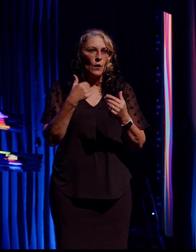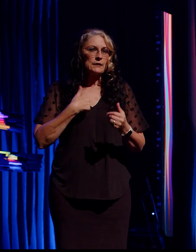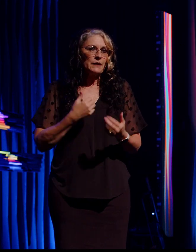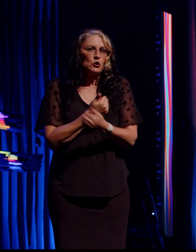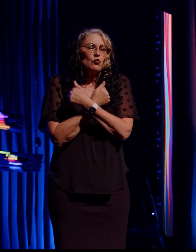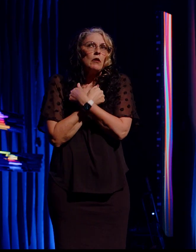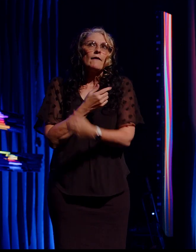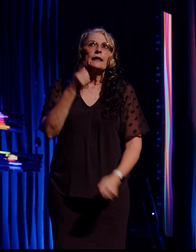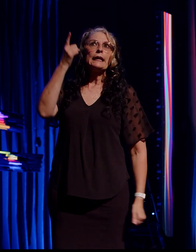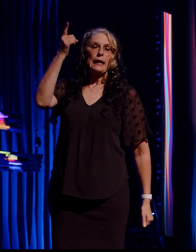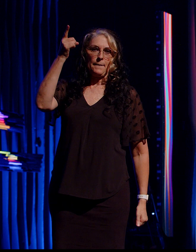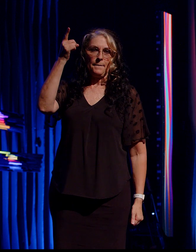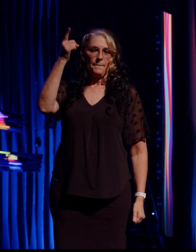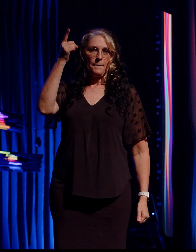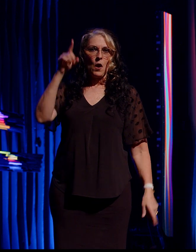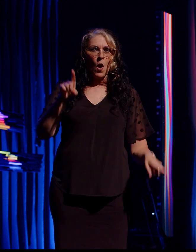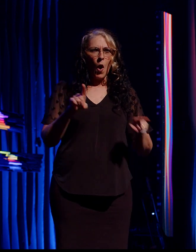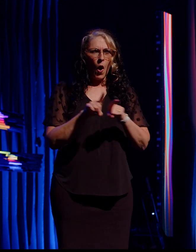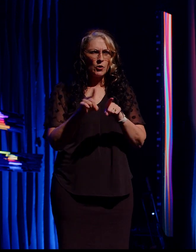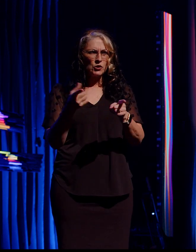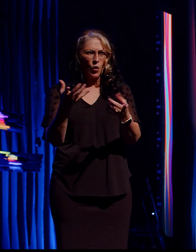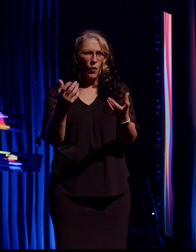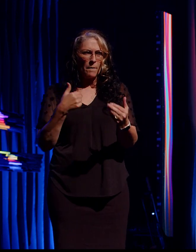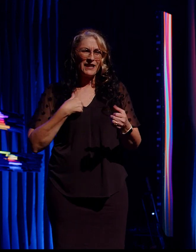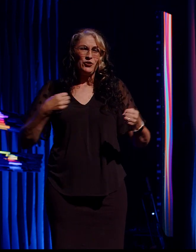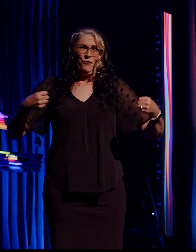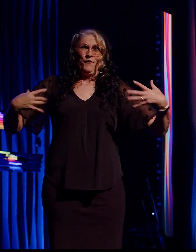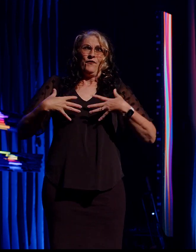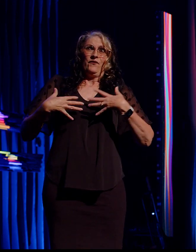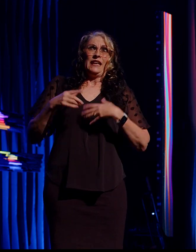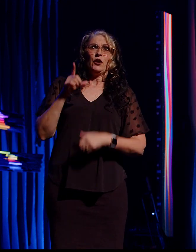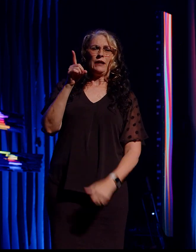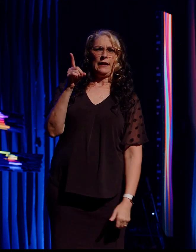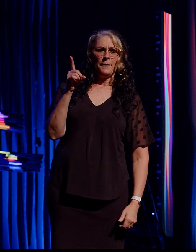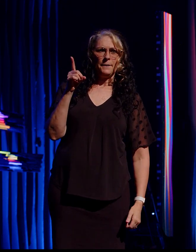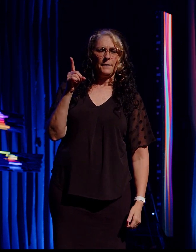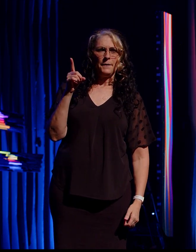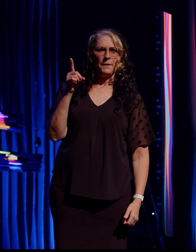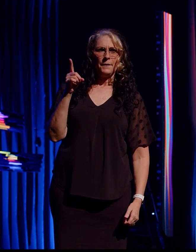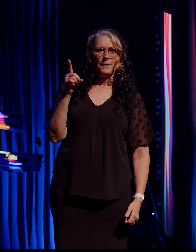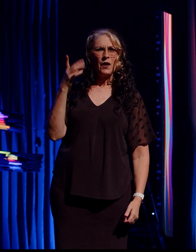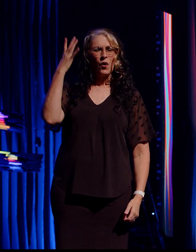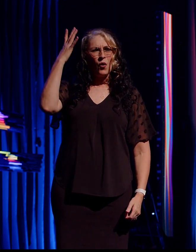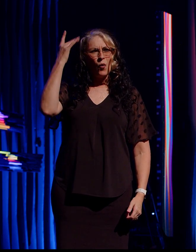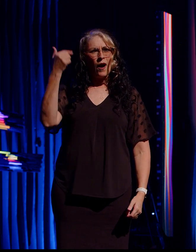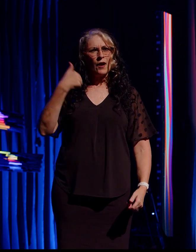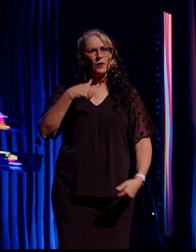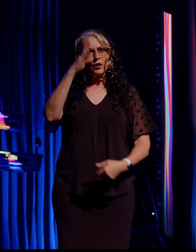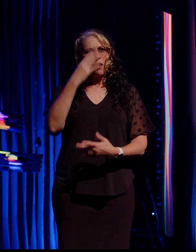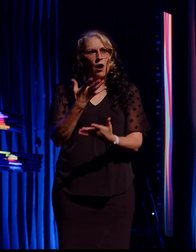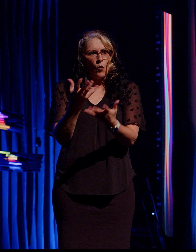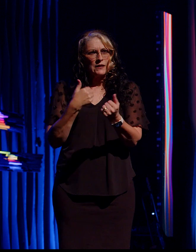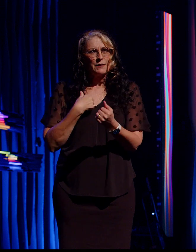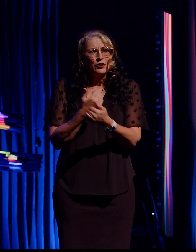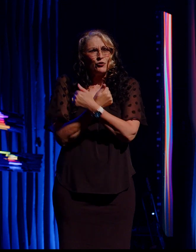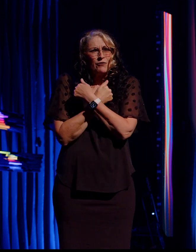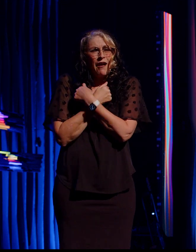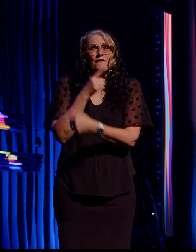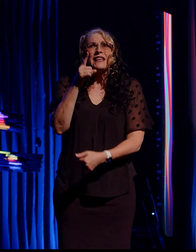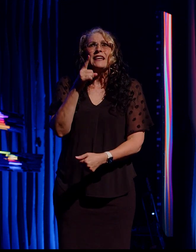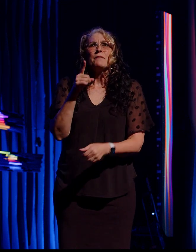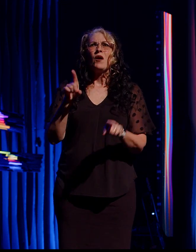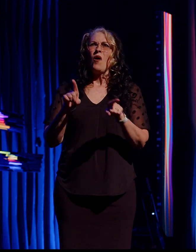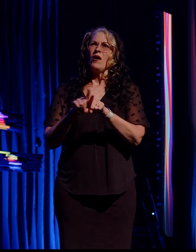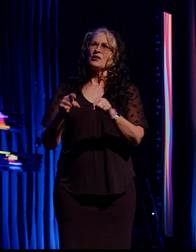love him also want me to fear him? Why would a God that wants me to love him also want me to fear